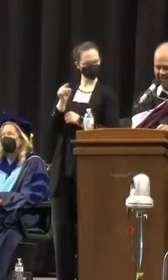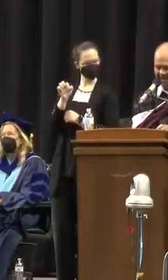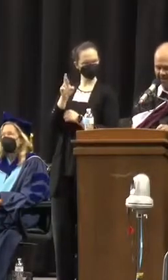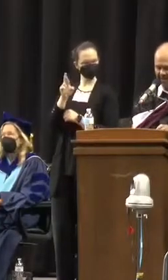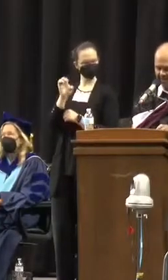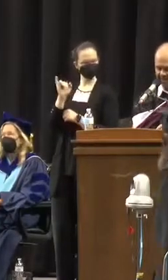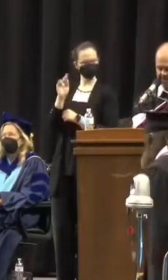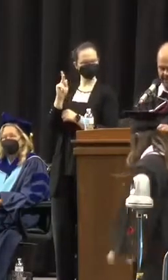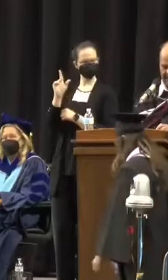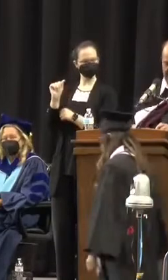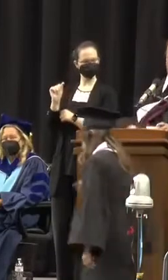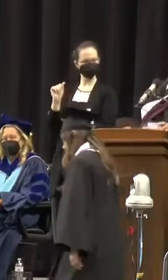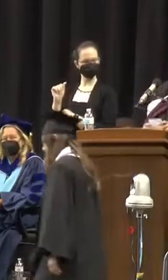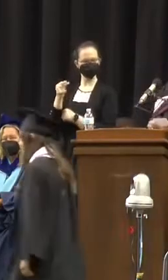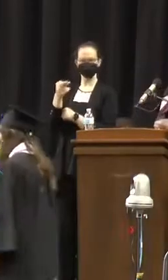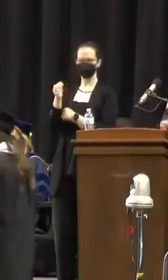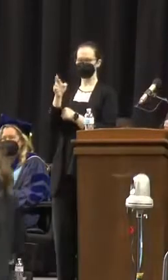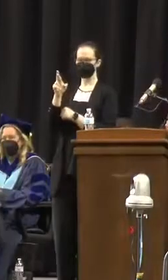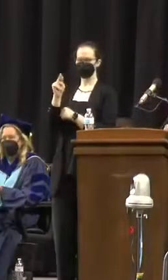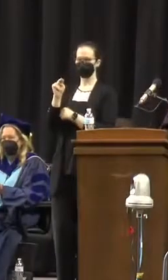Zuleika Fernandez,